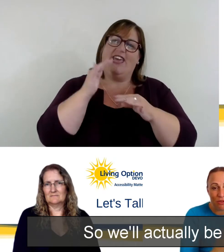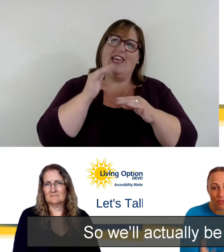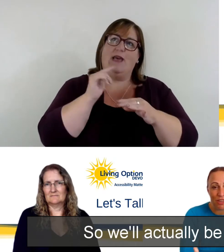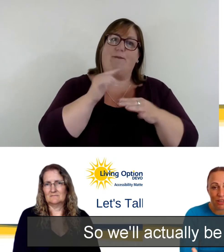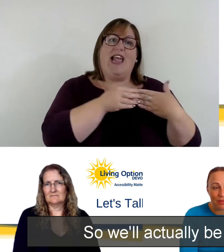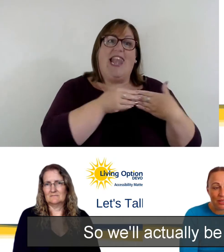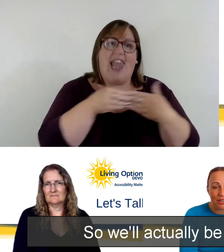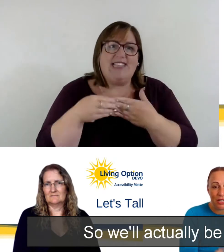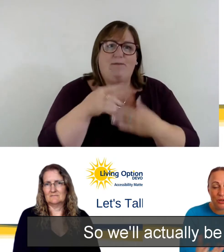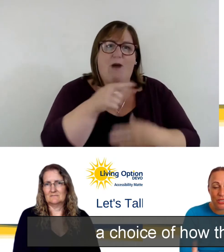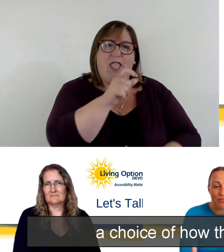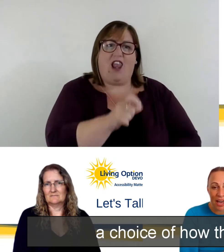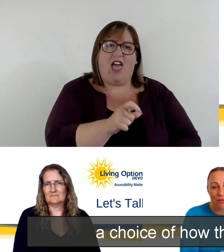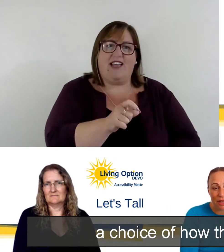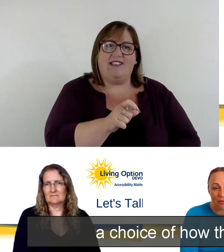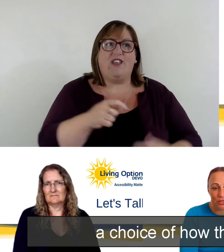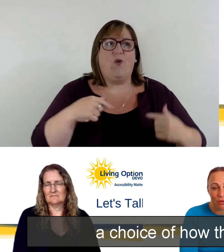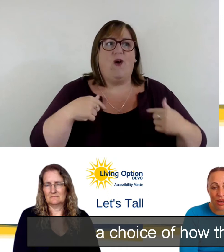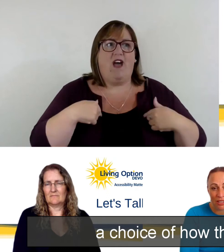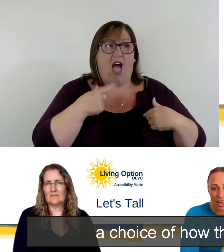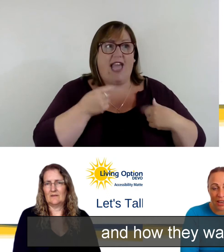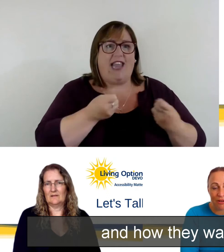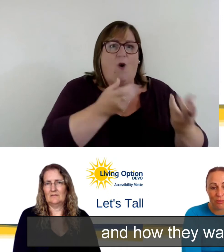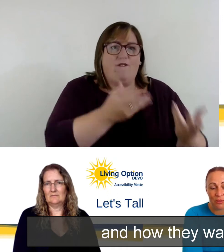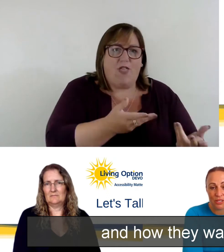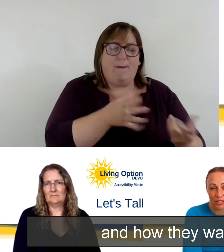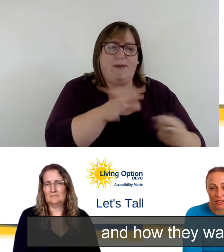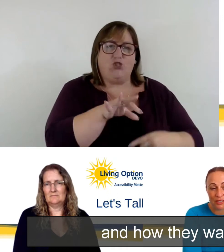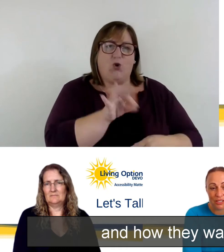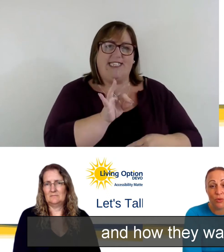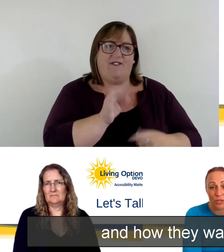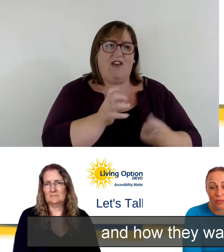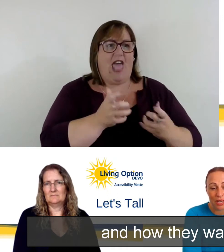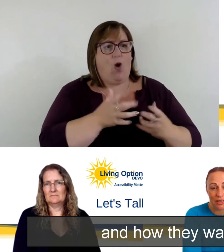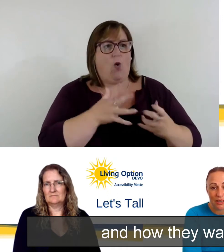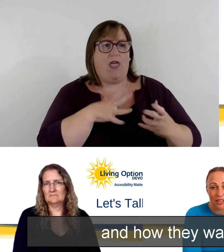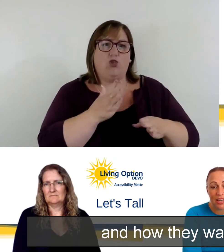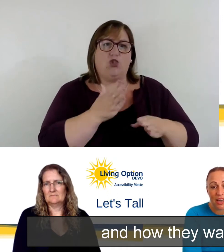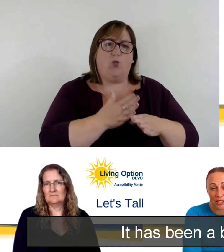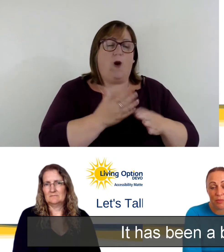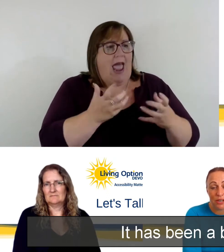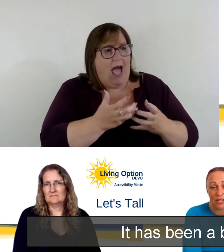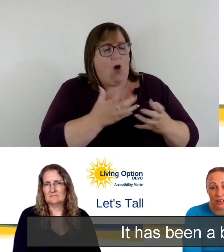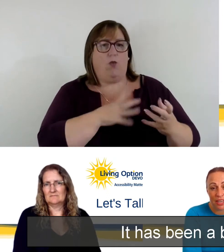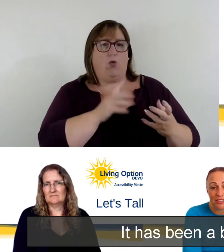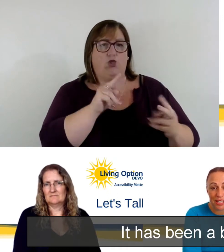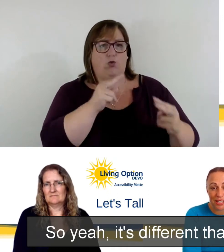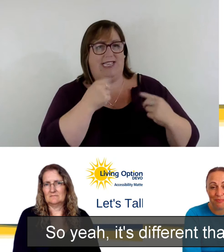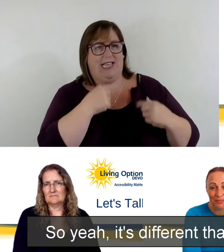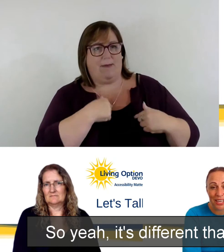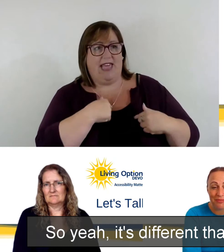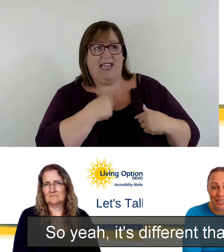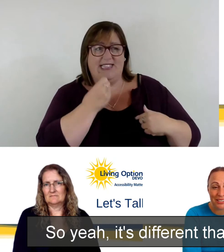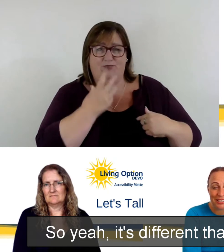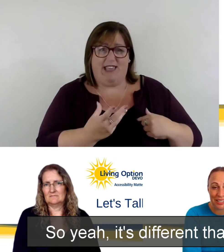actually be able to offer them a choice of how they want to work and how they want to talk to me, it has been a brilliant thing.